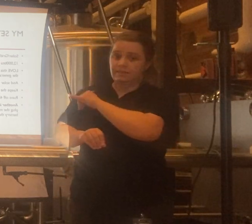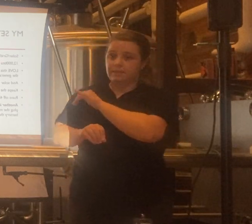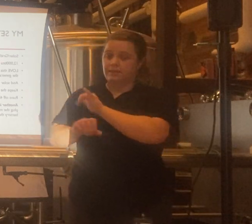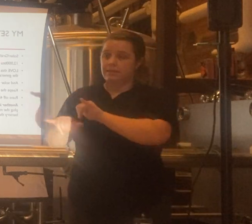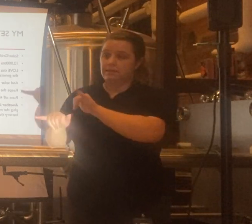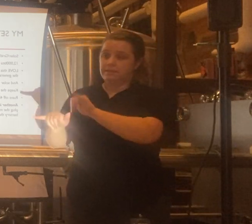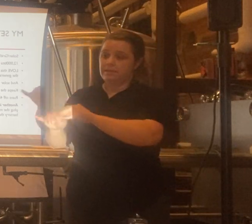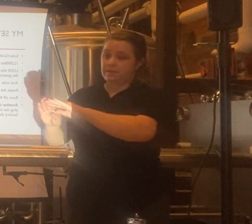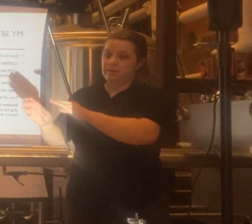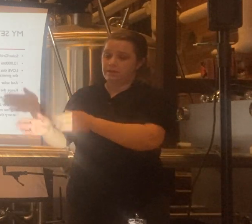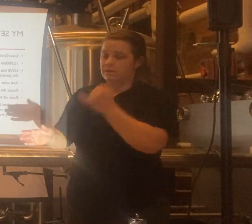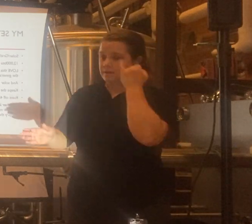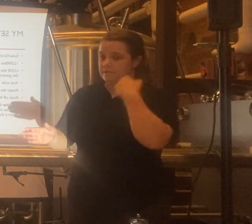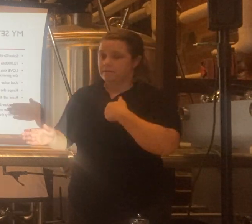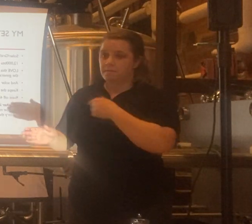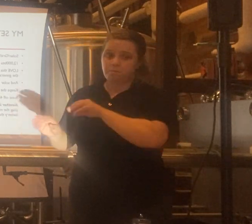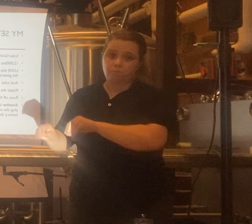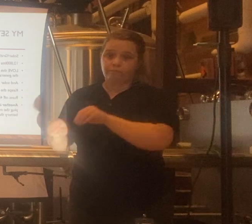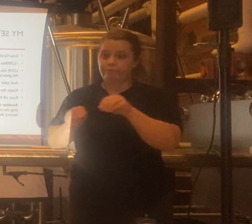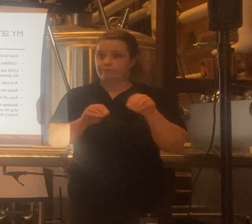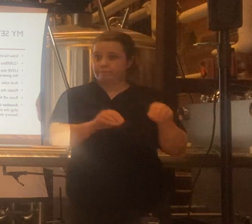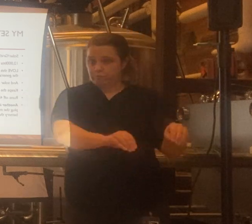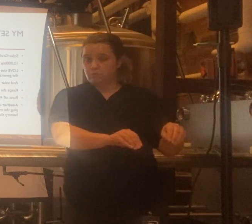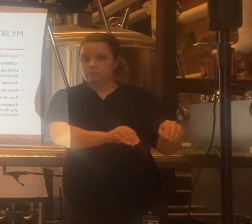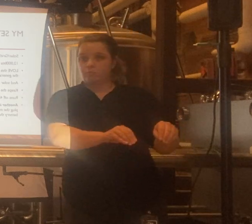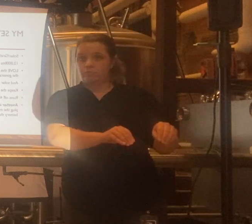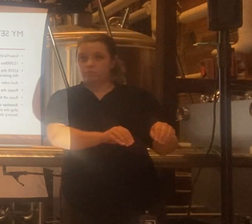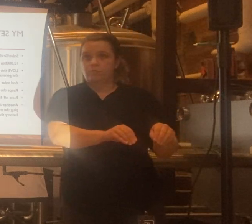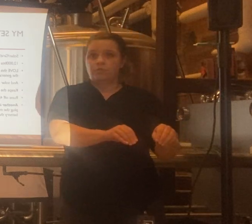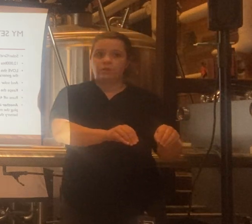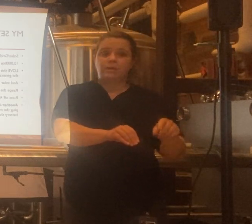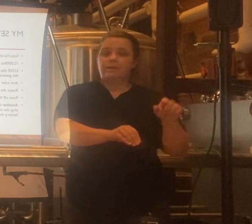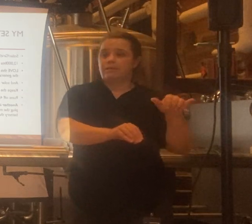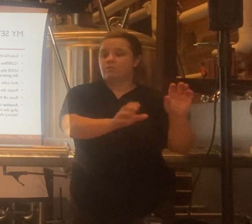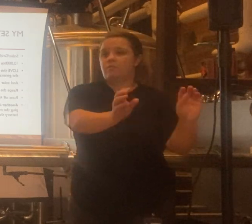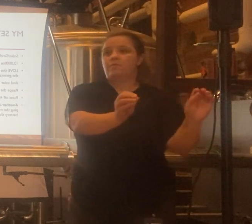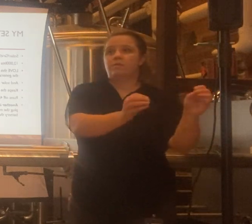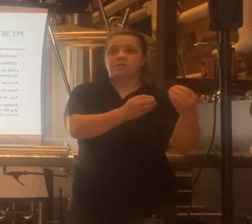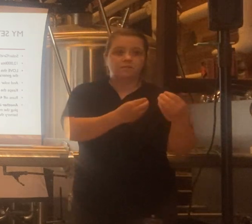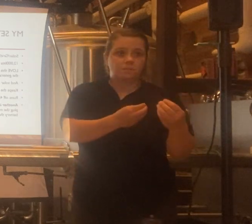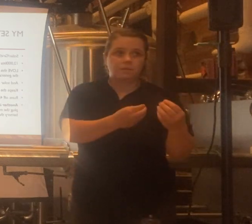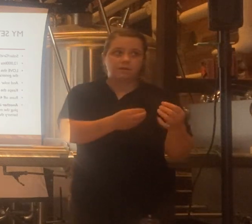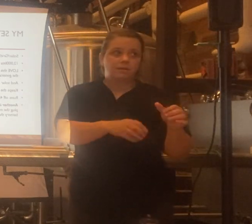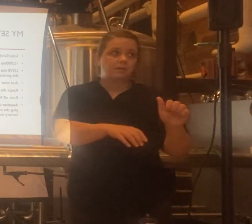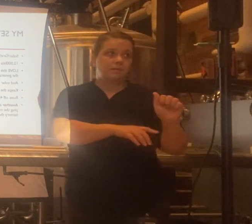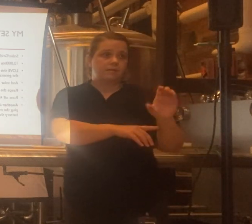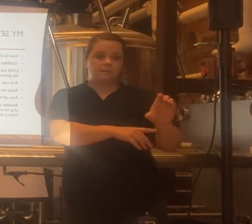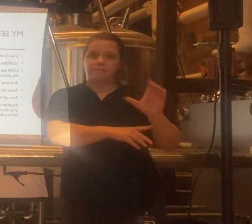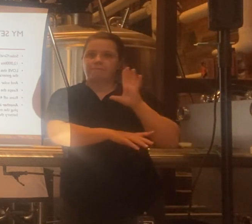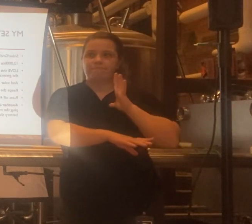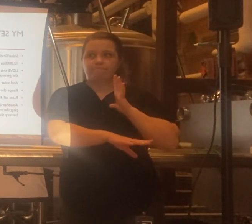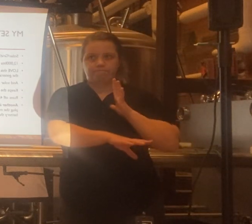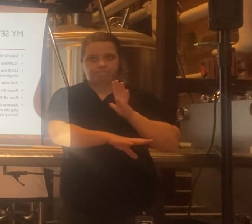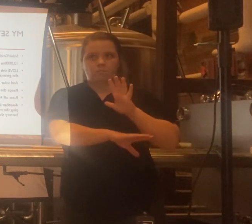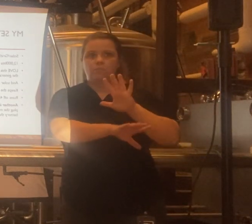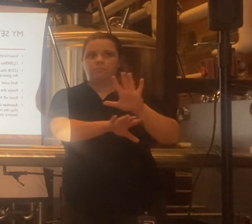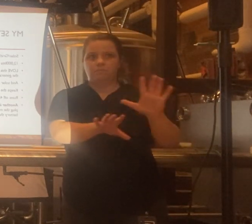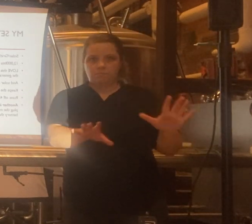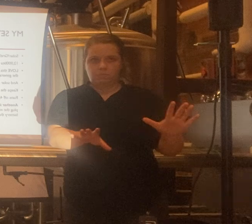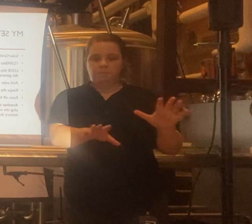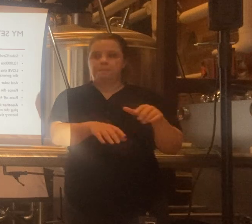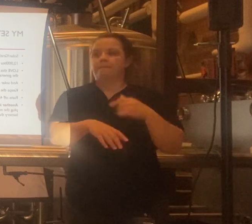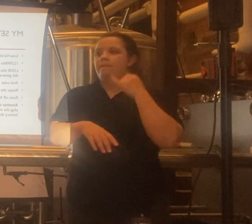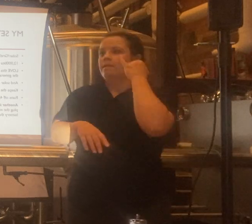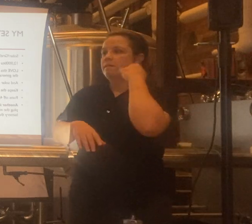of energy to basically make that office space as cool as hot as you want it. But I love these units. If you don't think you